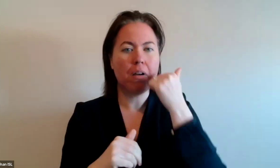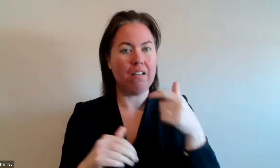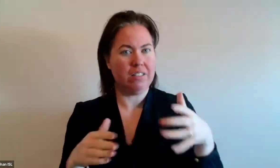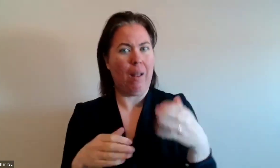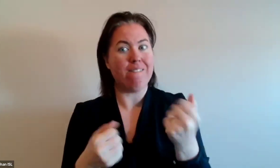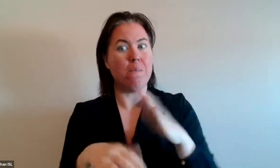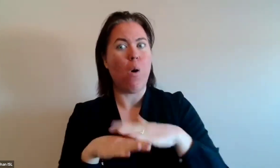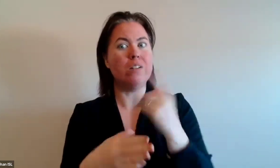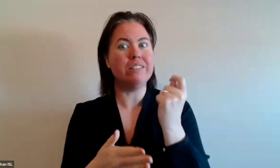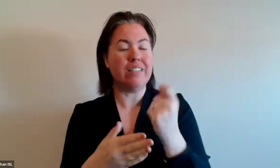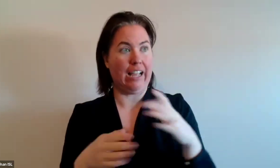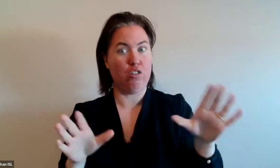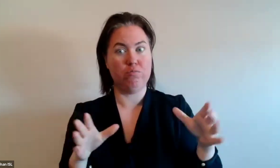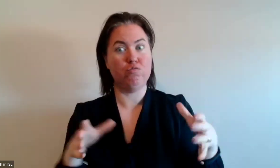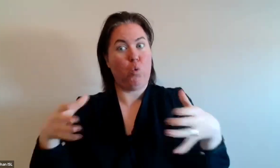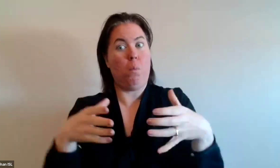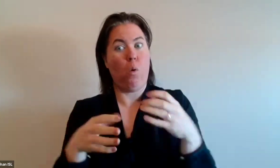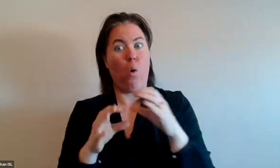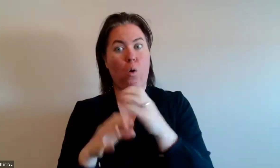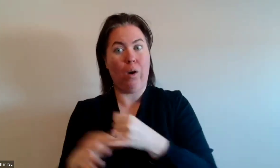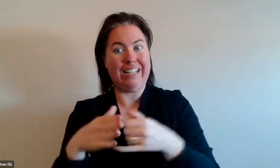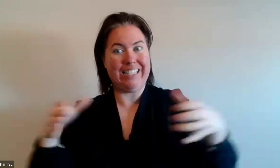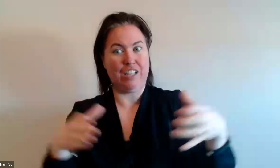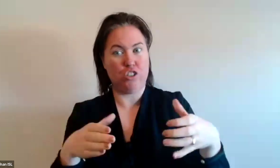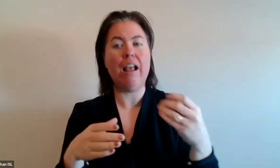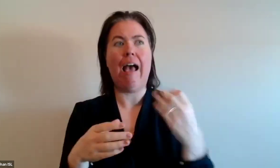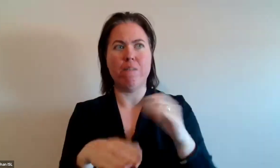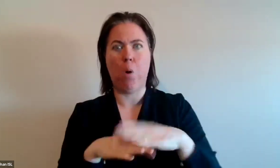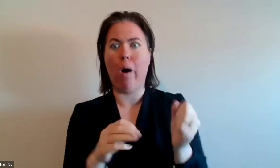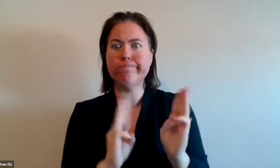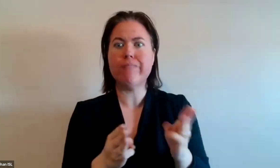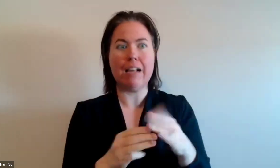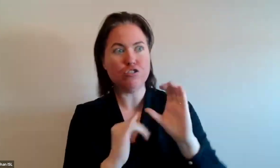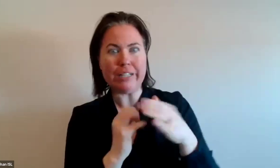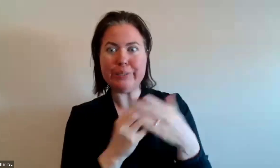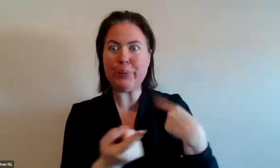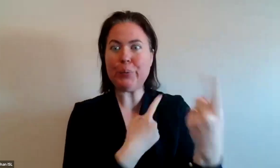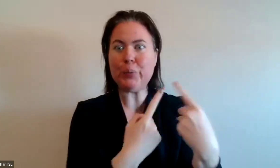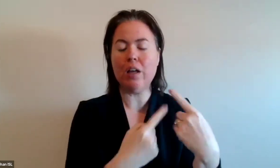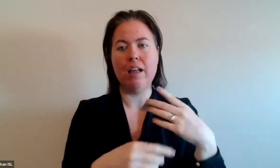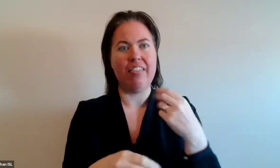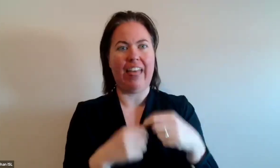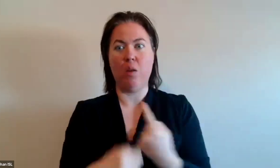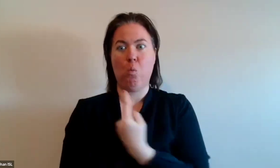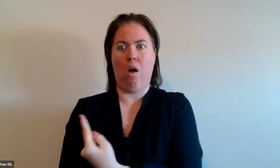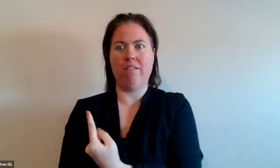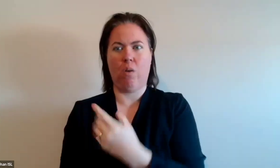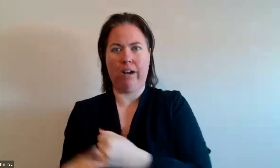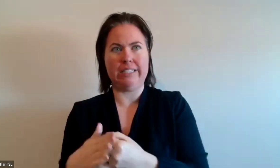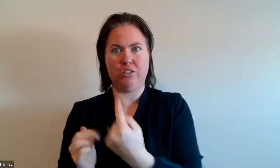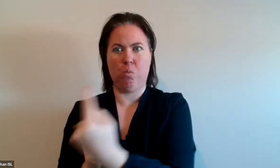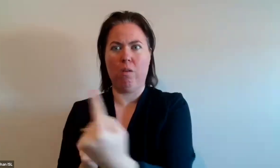committee than single organizations. So if you are a single organization, try to get more